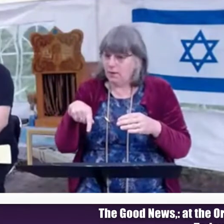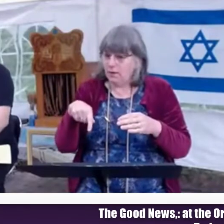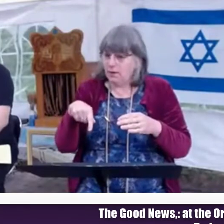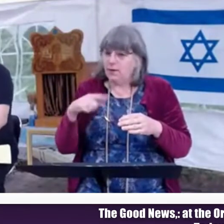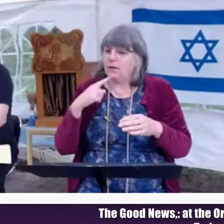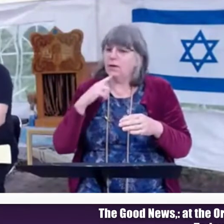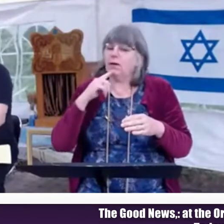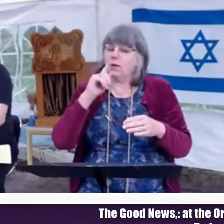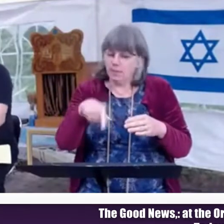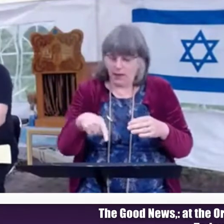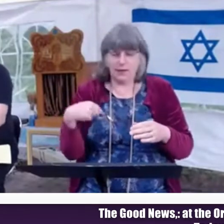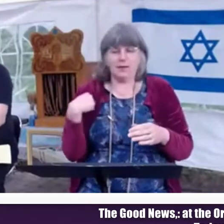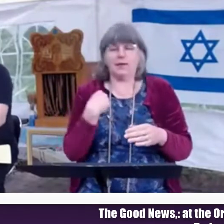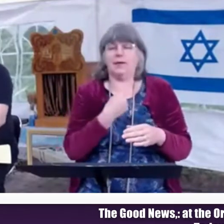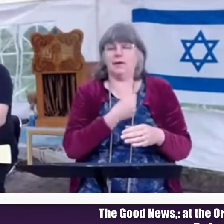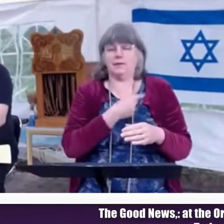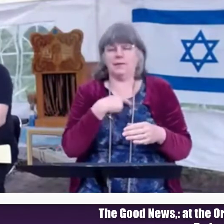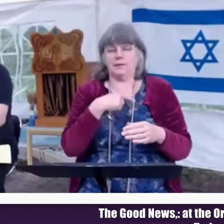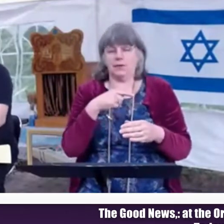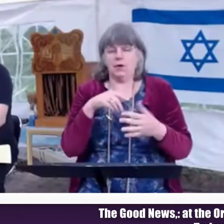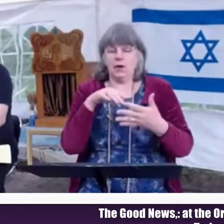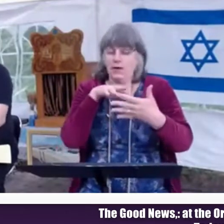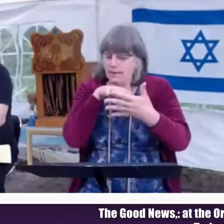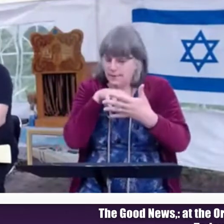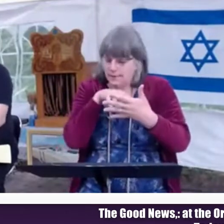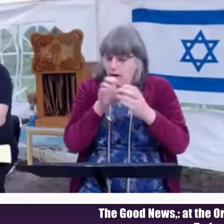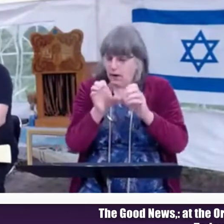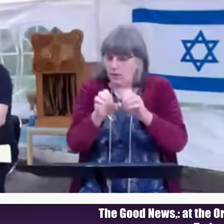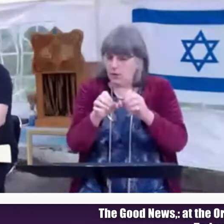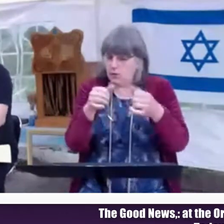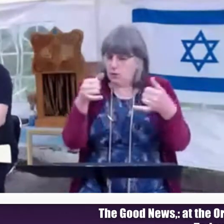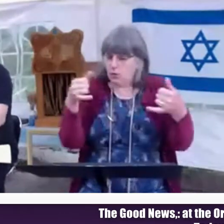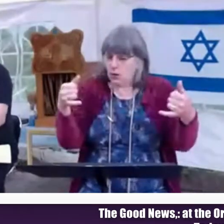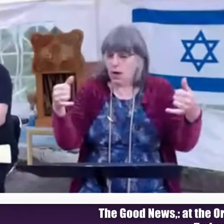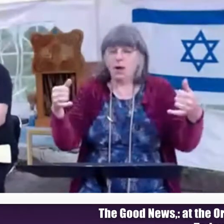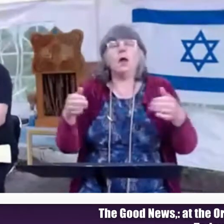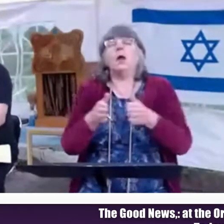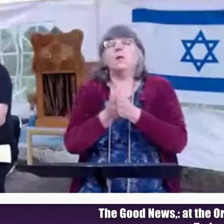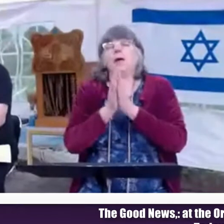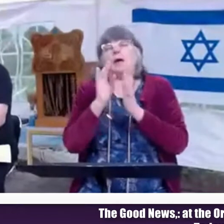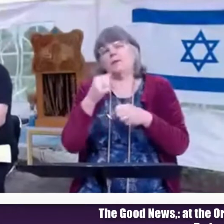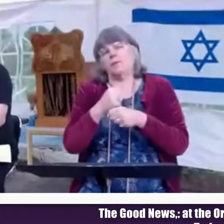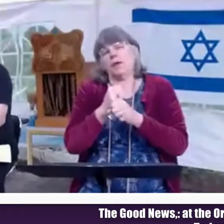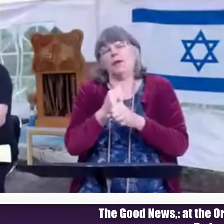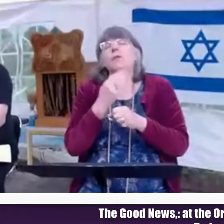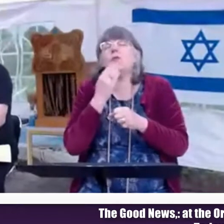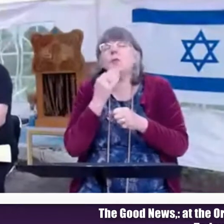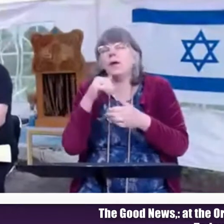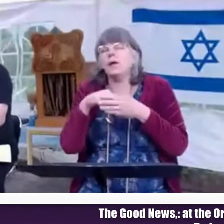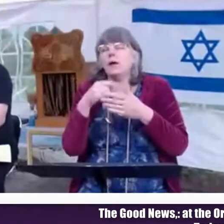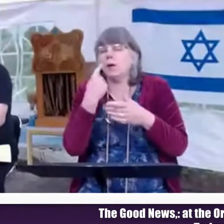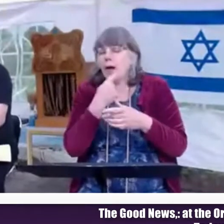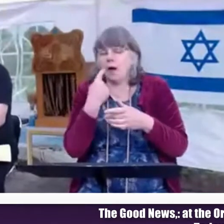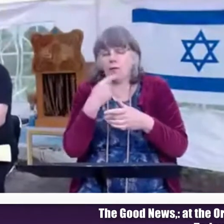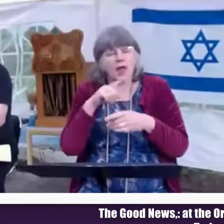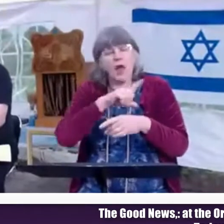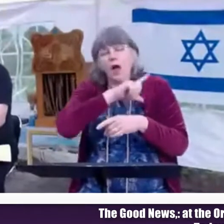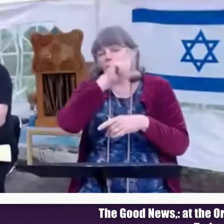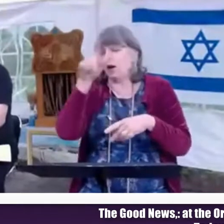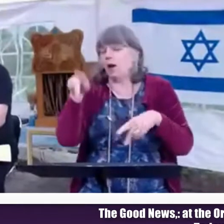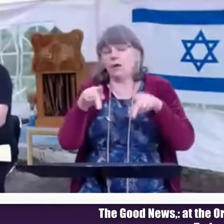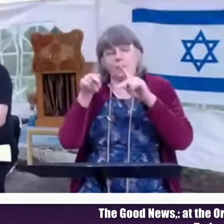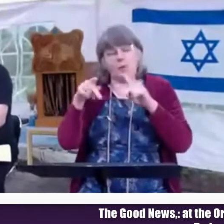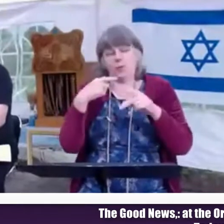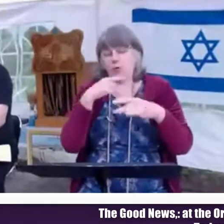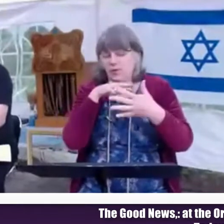O Lord our God, we ask that you make the words of your Torah sweet in our mouths and in the mouth of your entire people of the